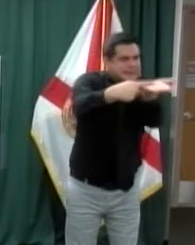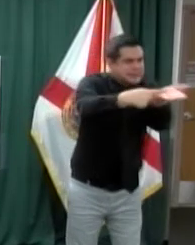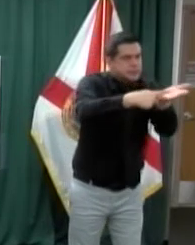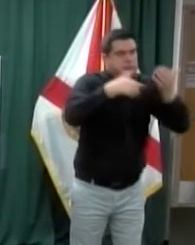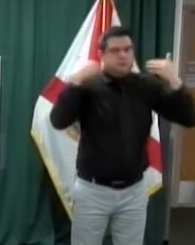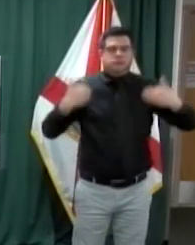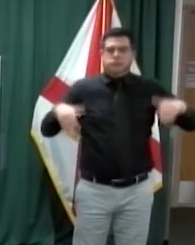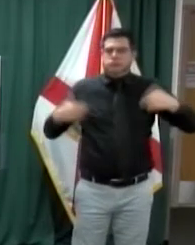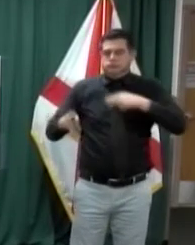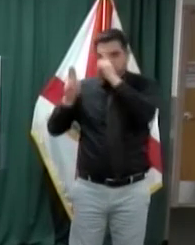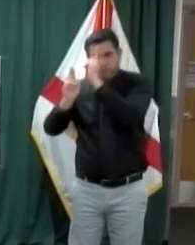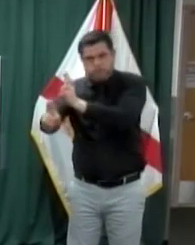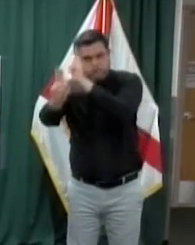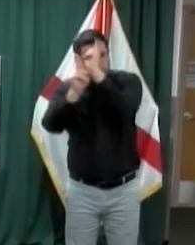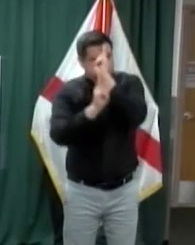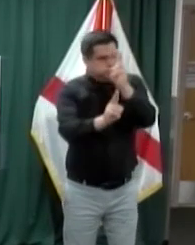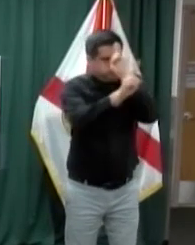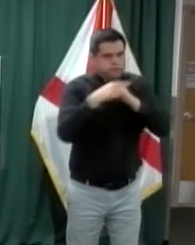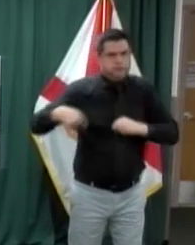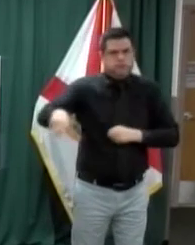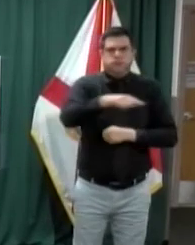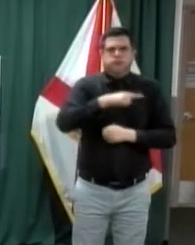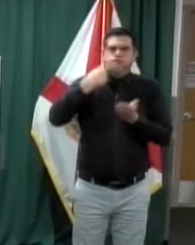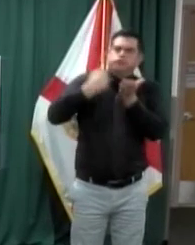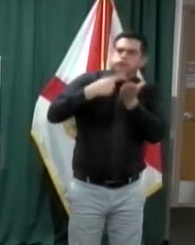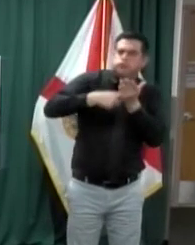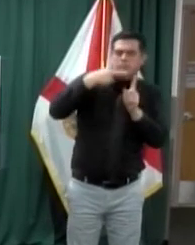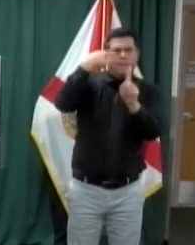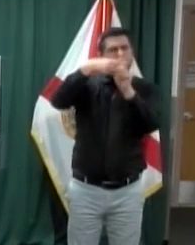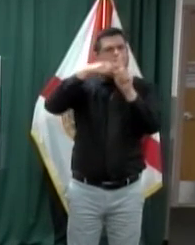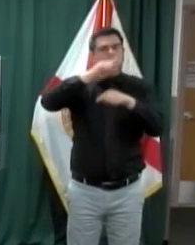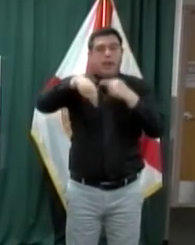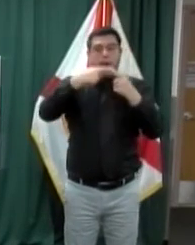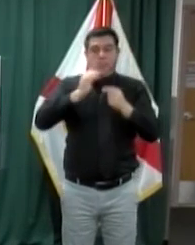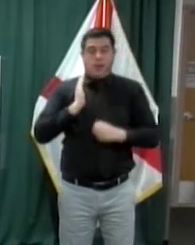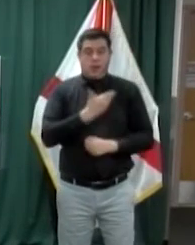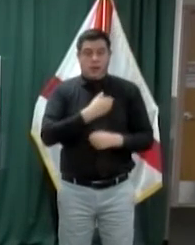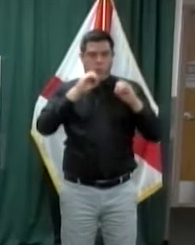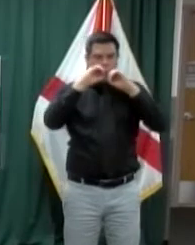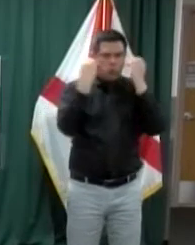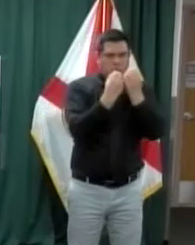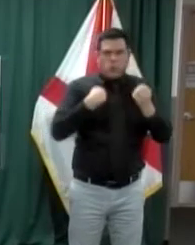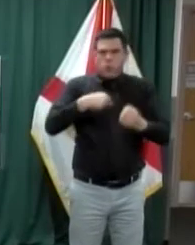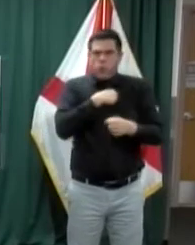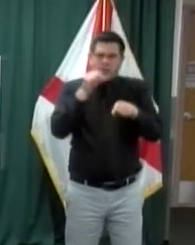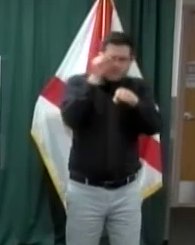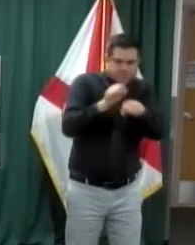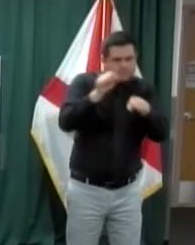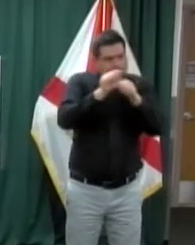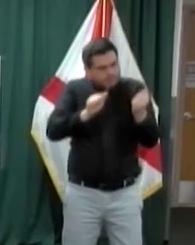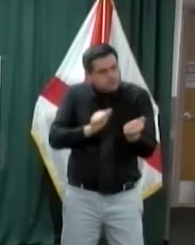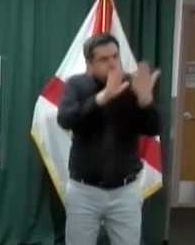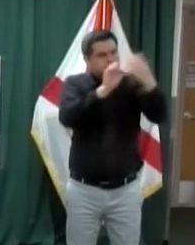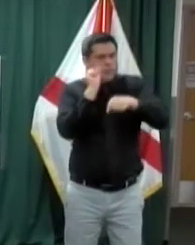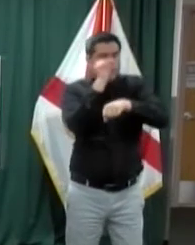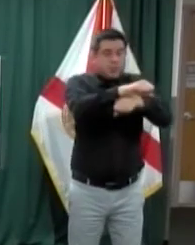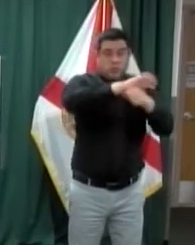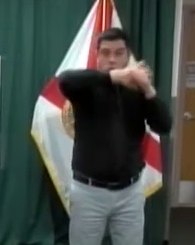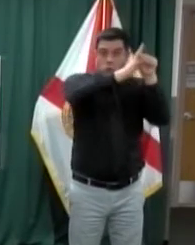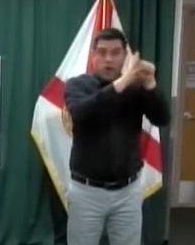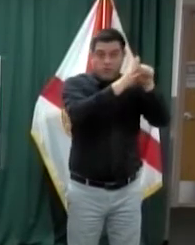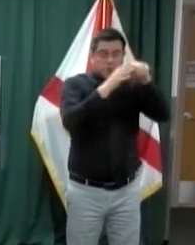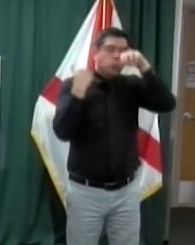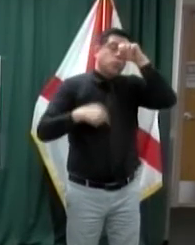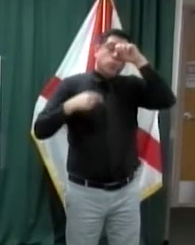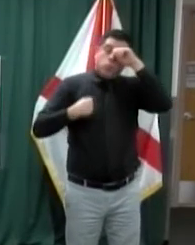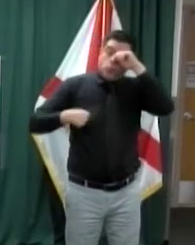Central Florida's response to the COVID-19 crisis, and we are working very hard for our community, our workforce,